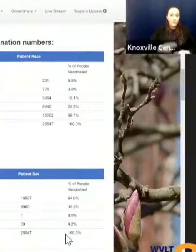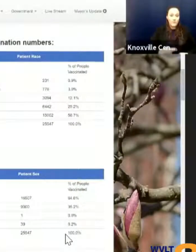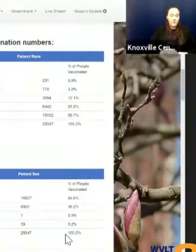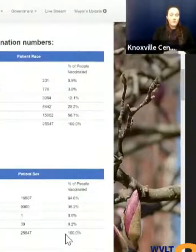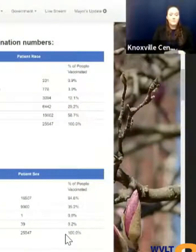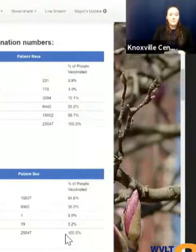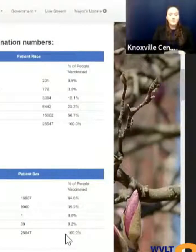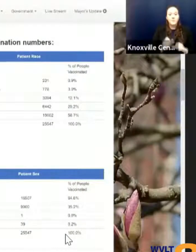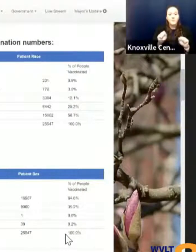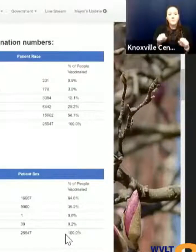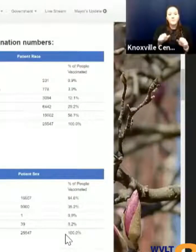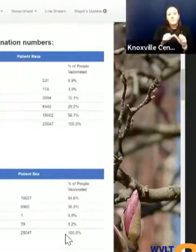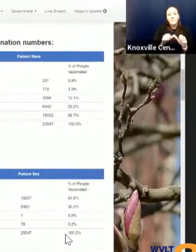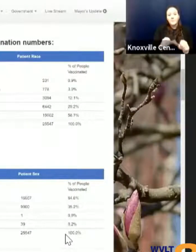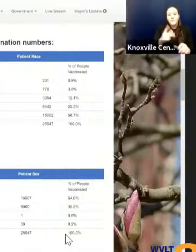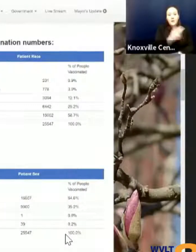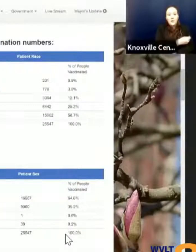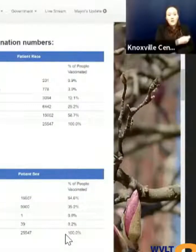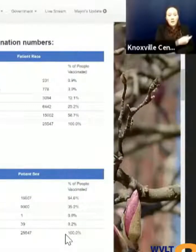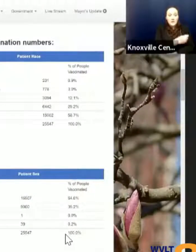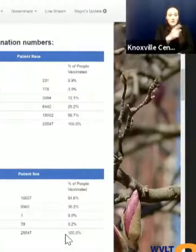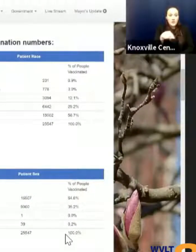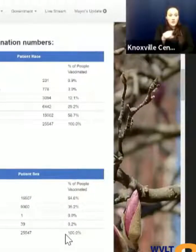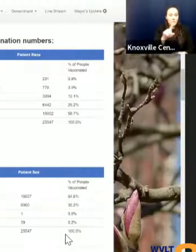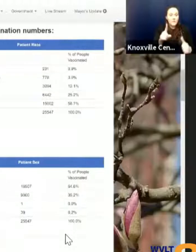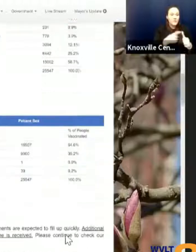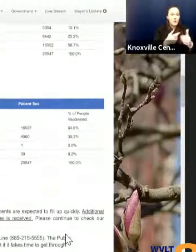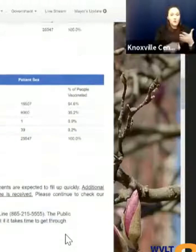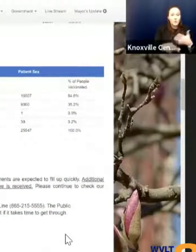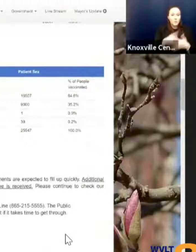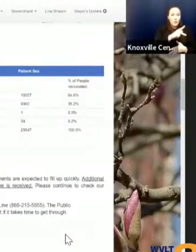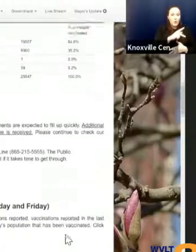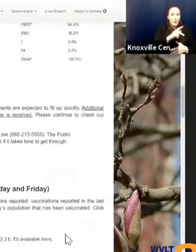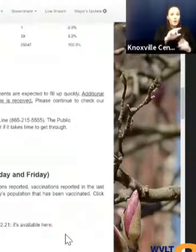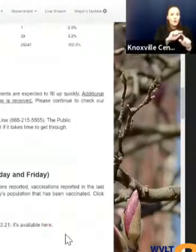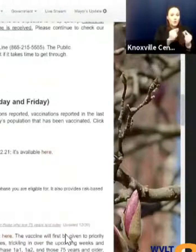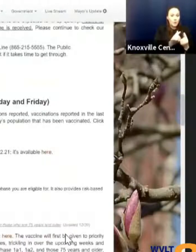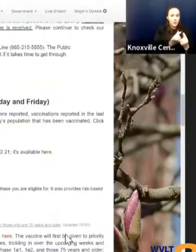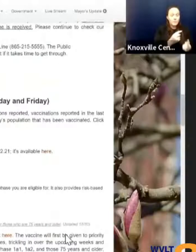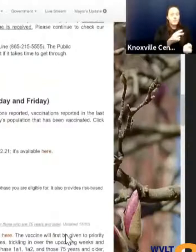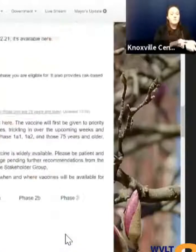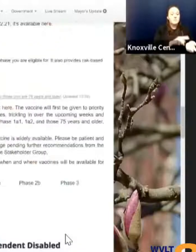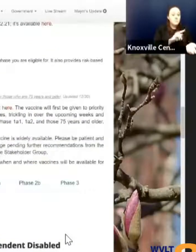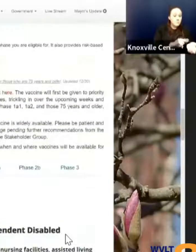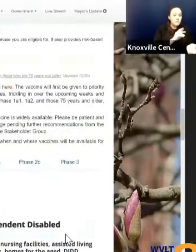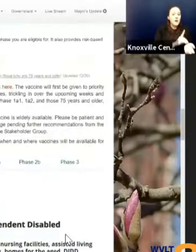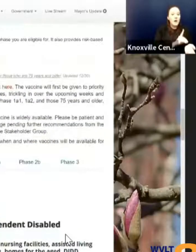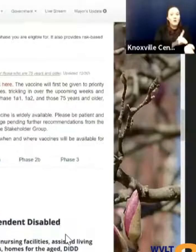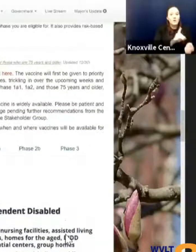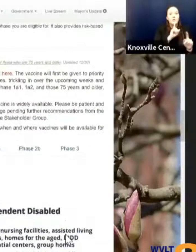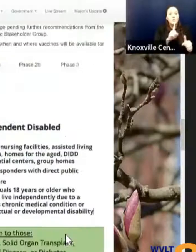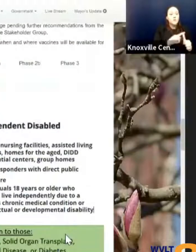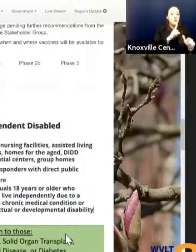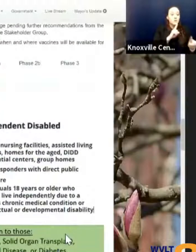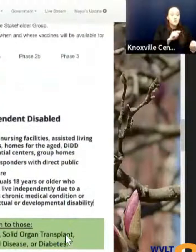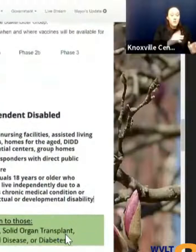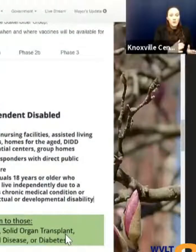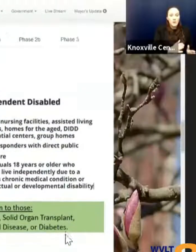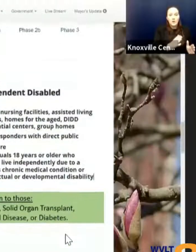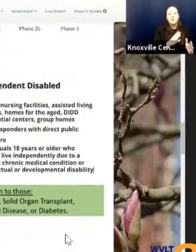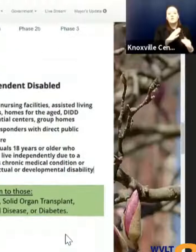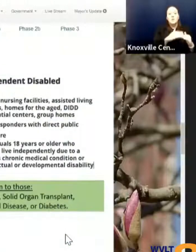We continue to vaccinate those in the first priority groups, including healthcare workers, first responders, and those 75